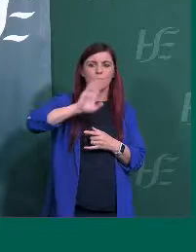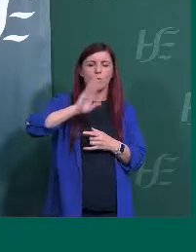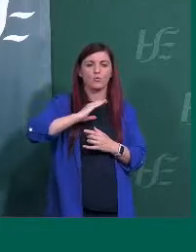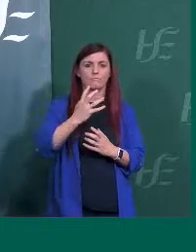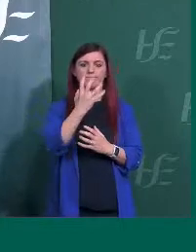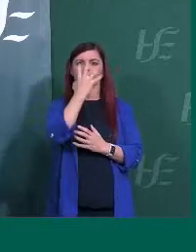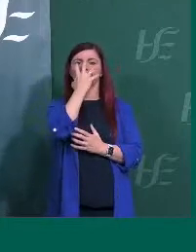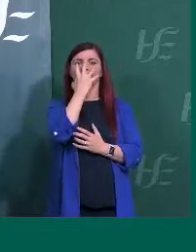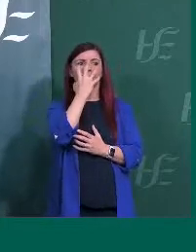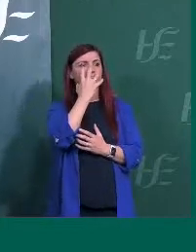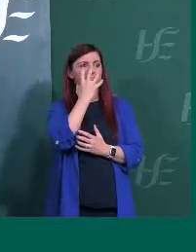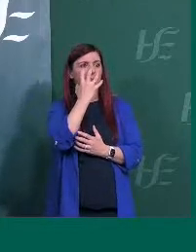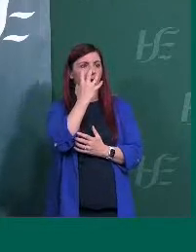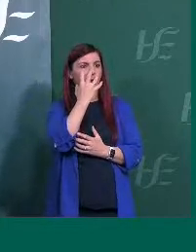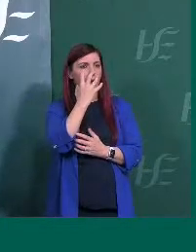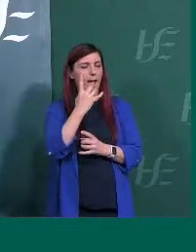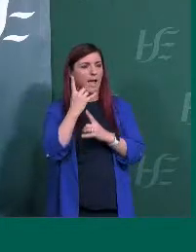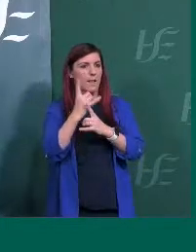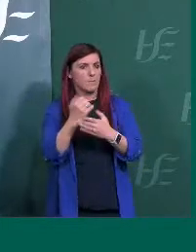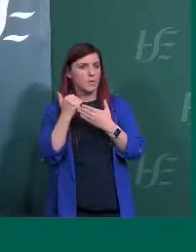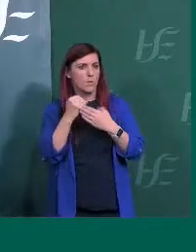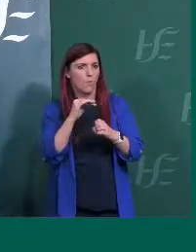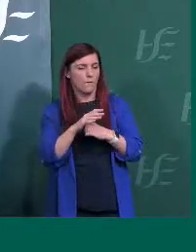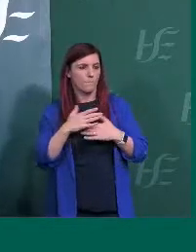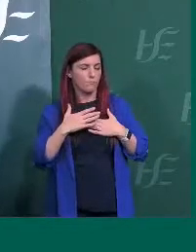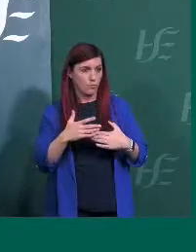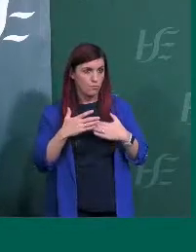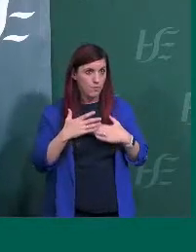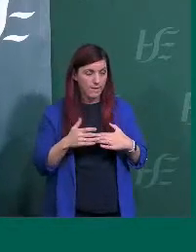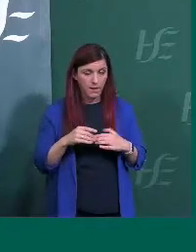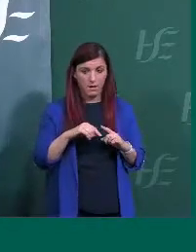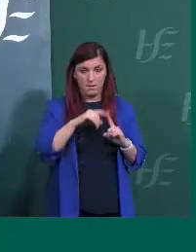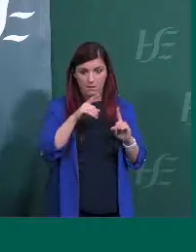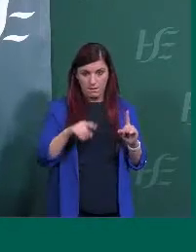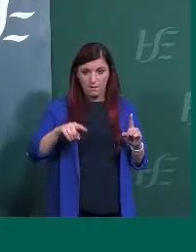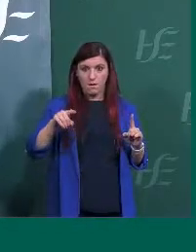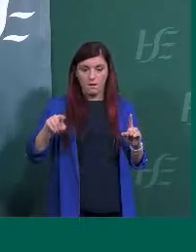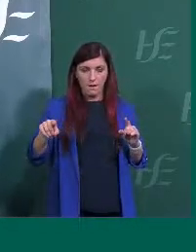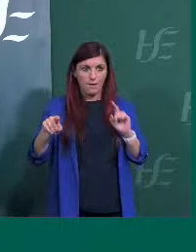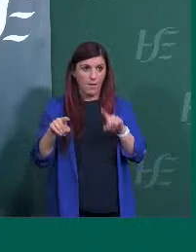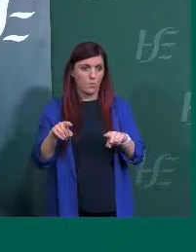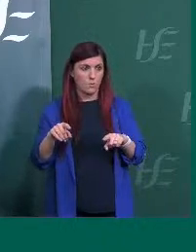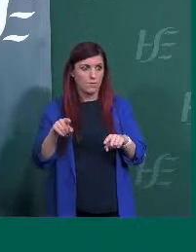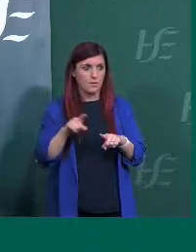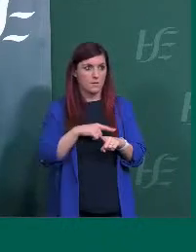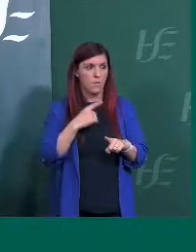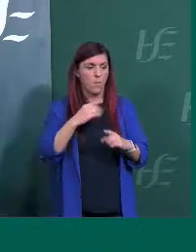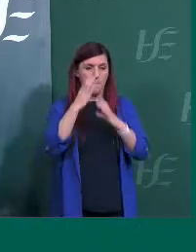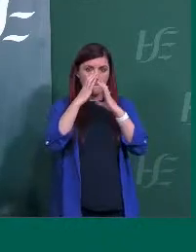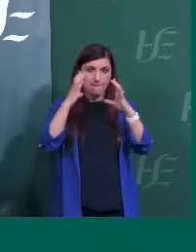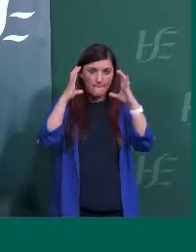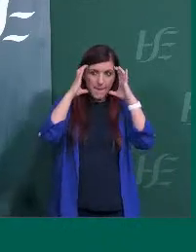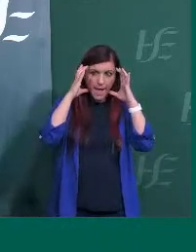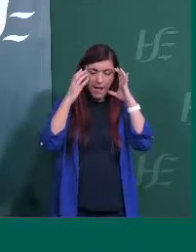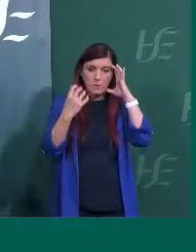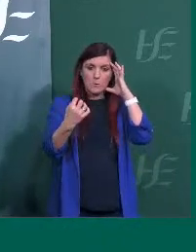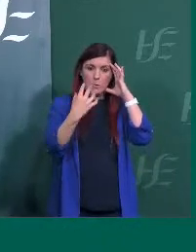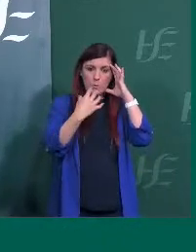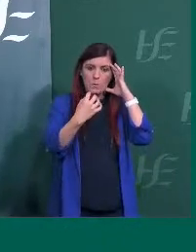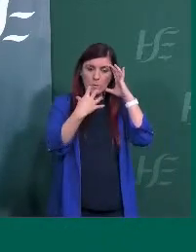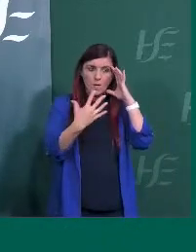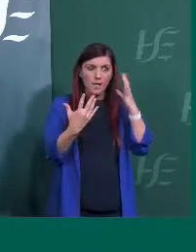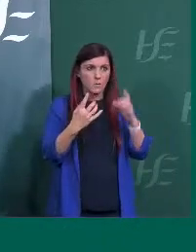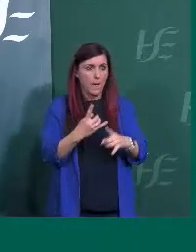very uncomfortable a form of treatment that necessitates giving oxygen, high flow around a mask that's pressed tight to the